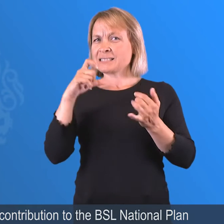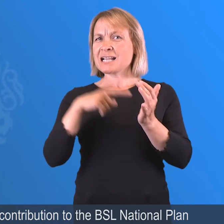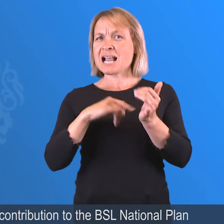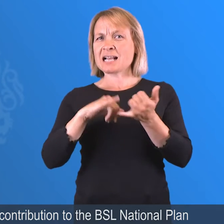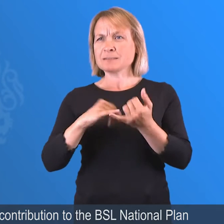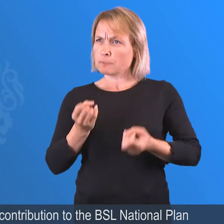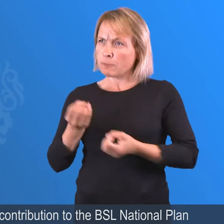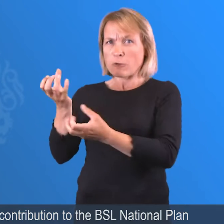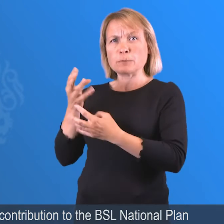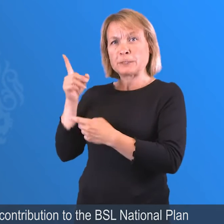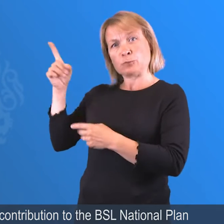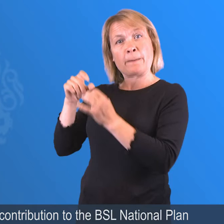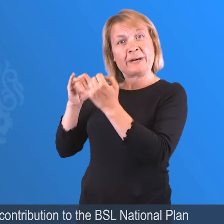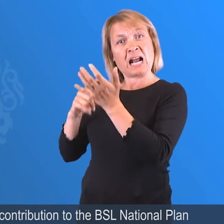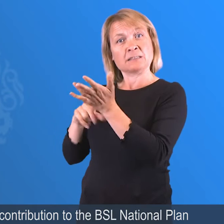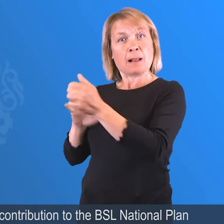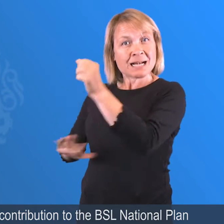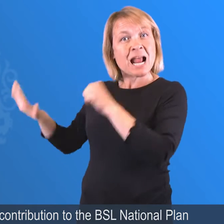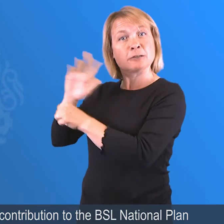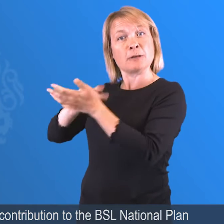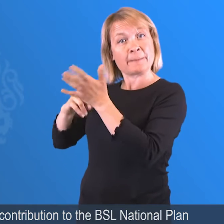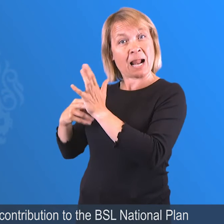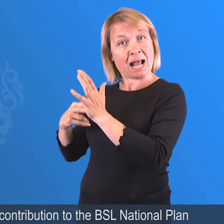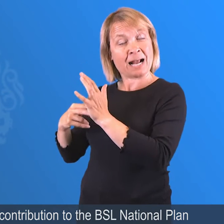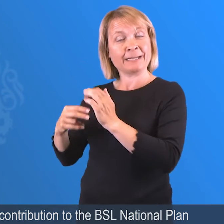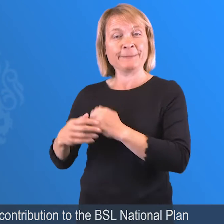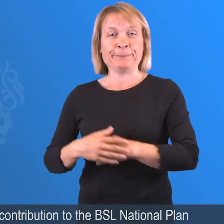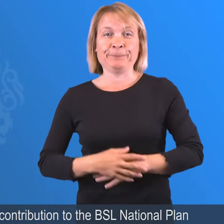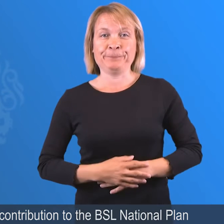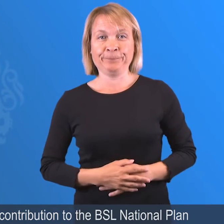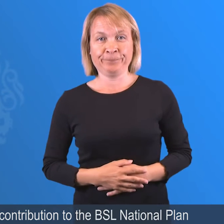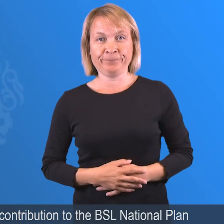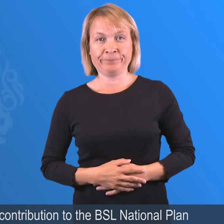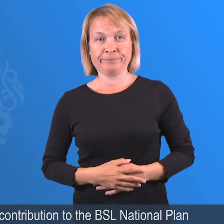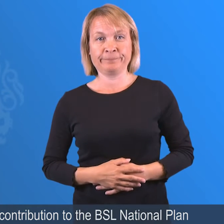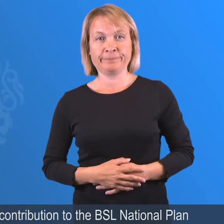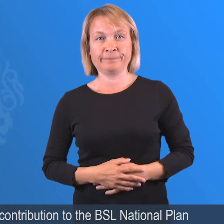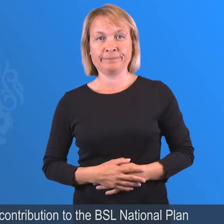SCTS Contribution to the BSL National Plan.